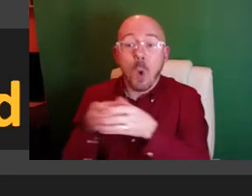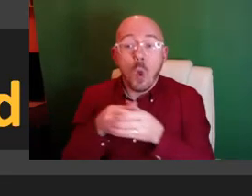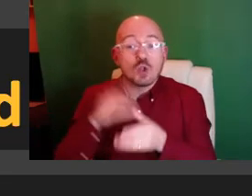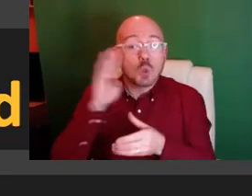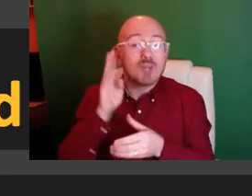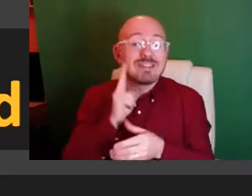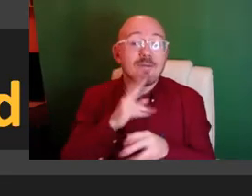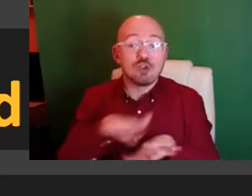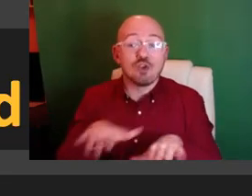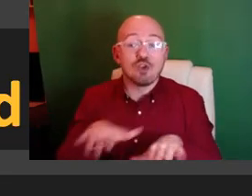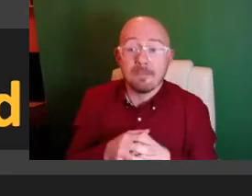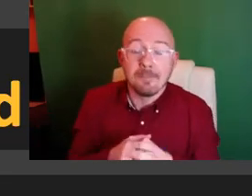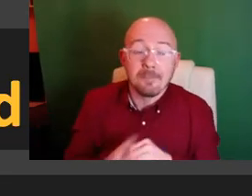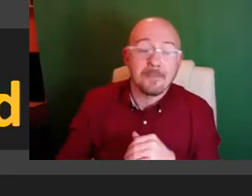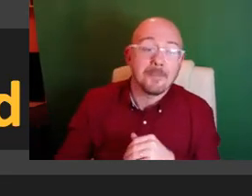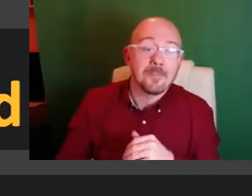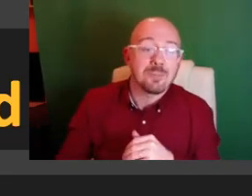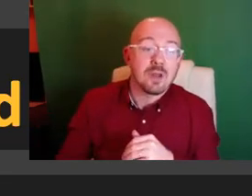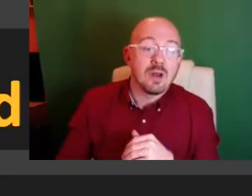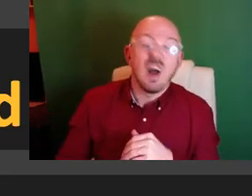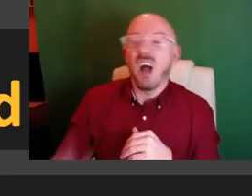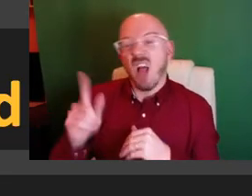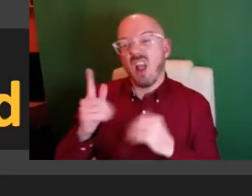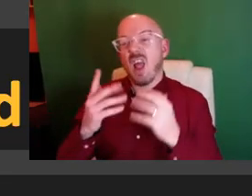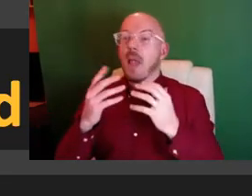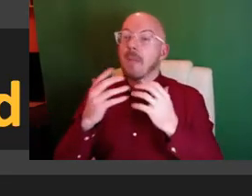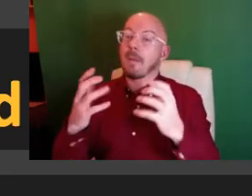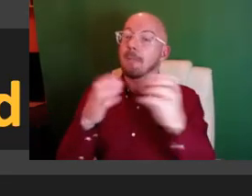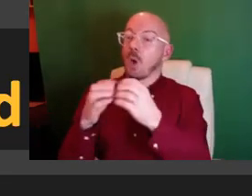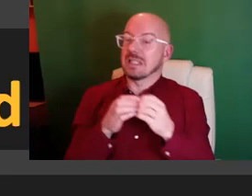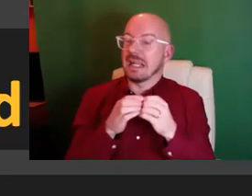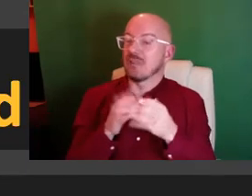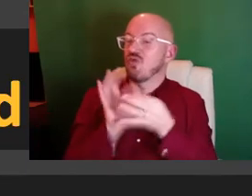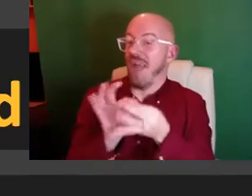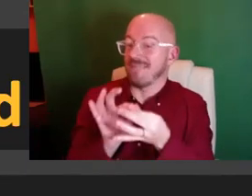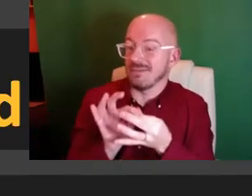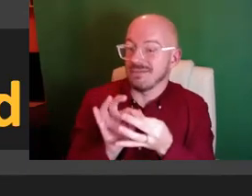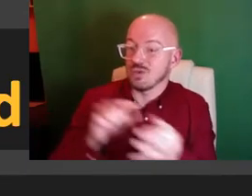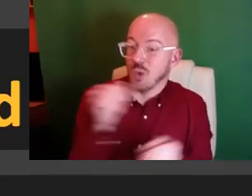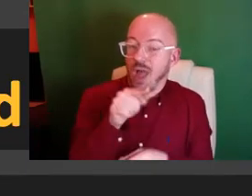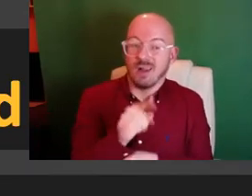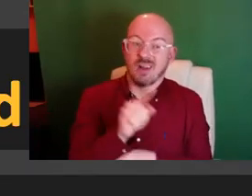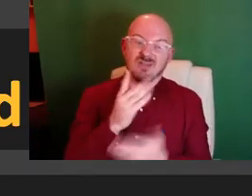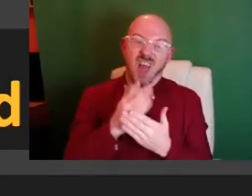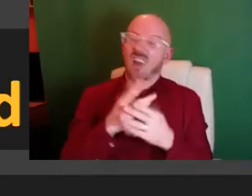In Scotland there are 14 resource bases and 3 small schools for deaf children.